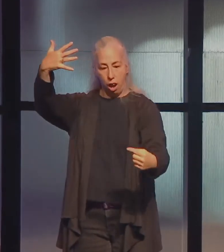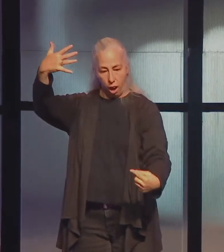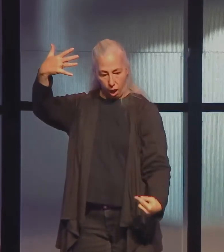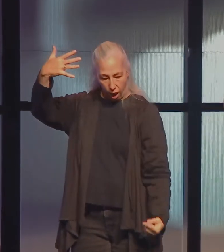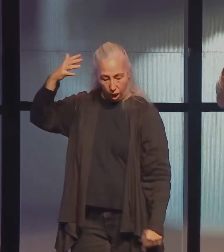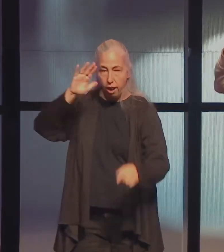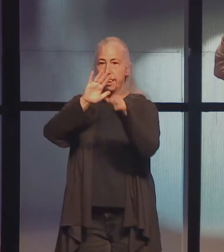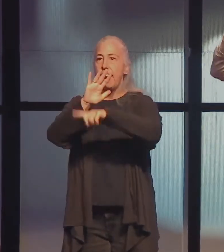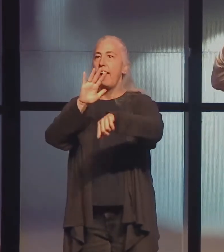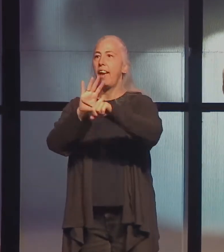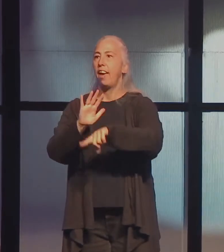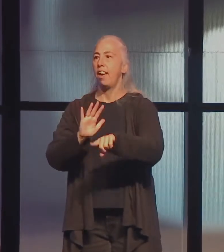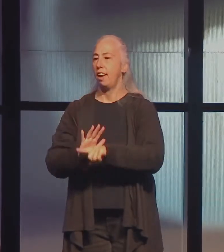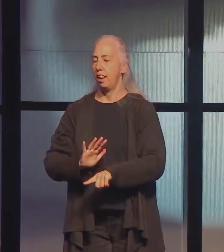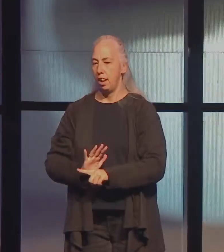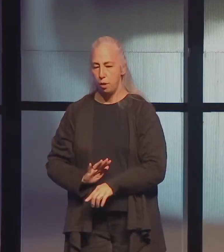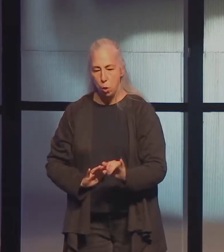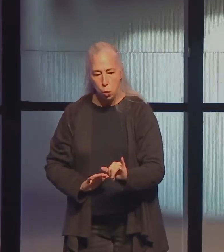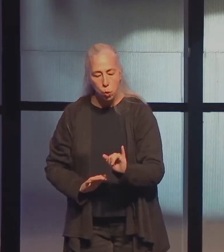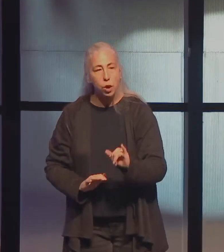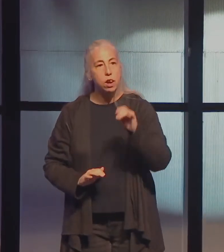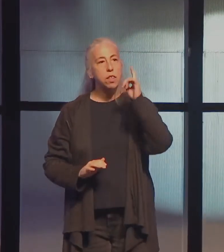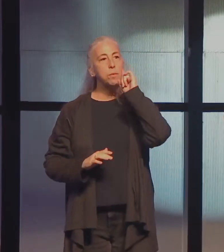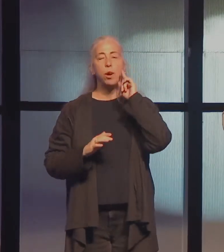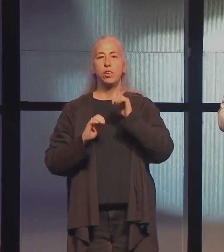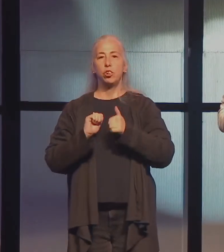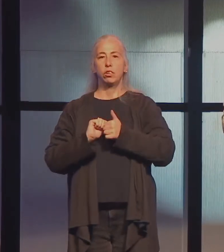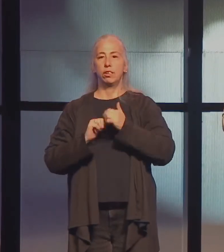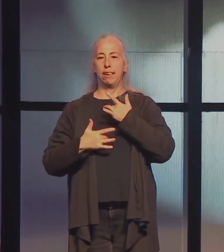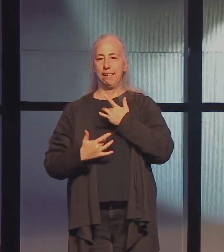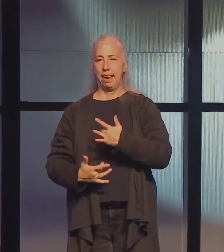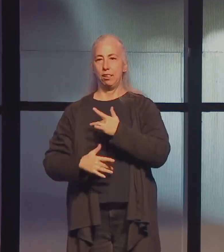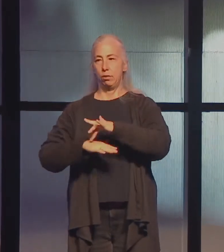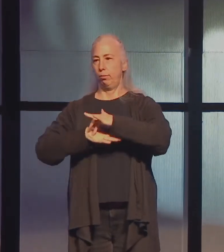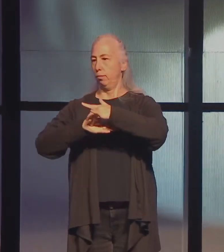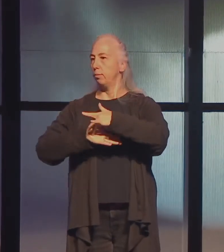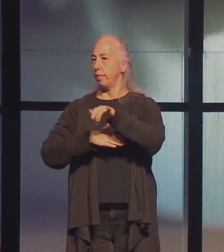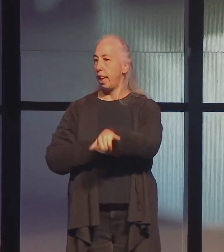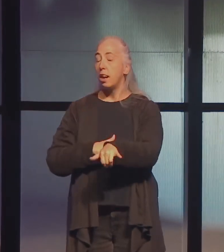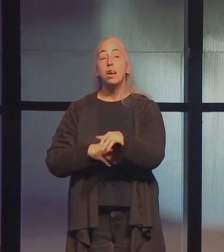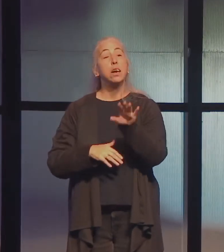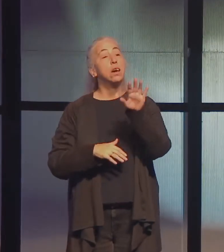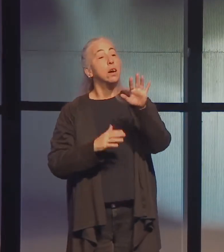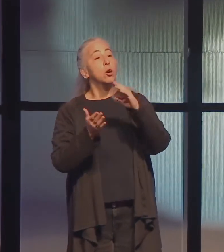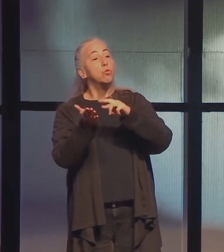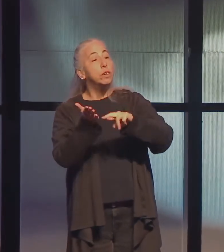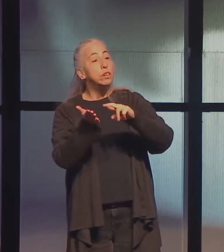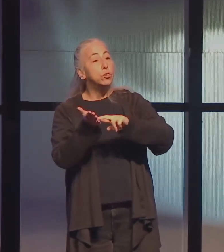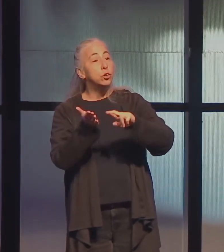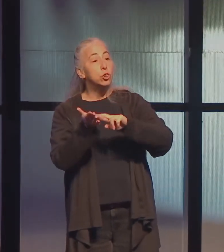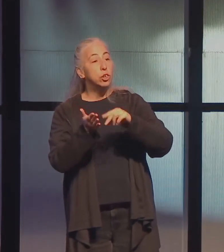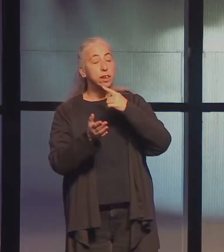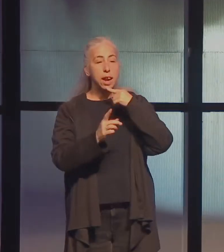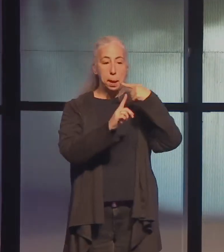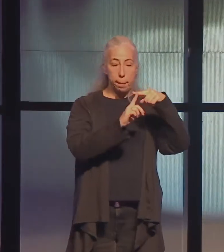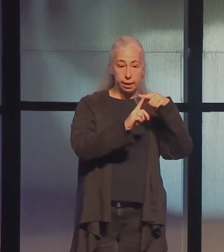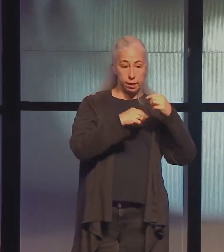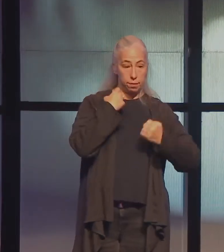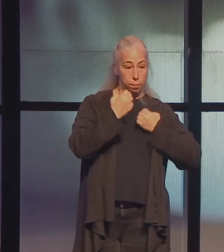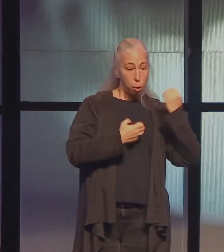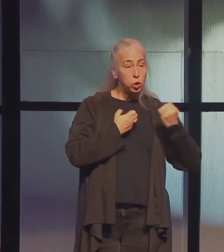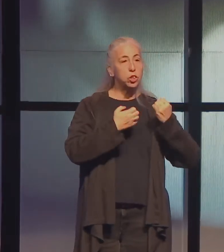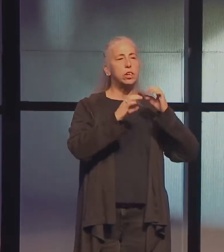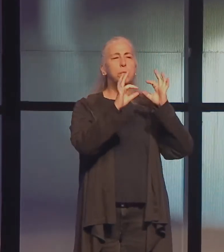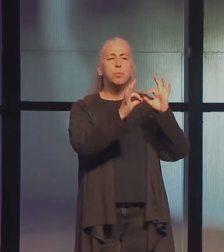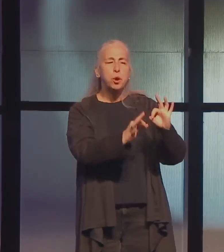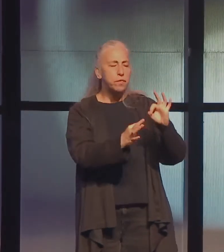Right? Because our brains just, that's the way it happens. And her research shows us that while those positive emotions that we experience and they're